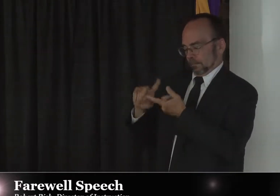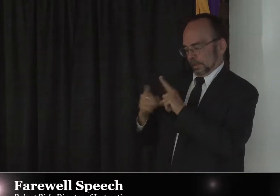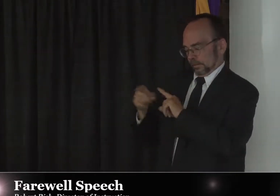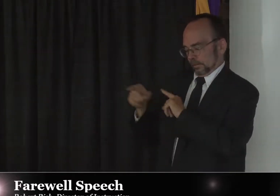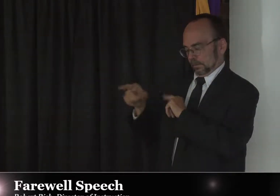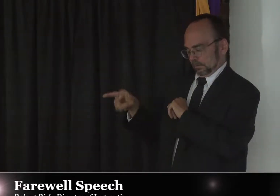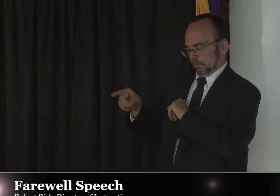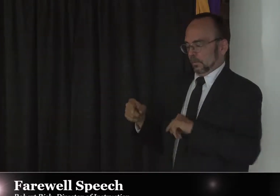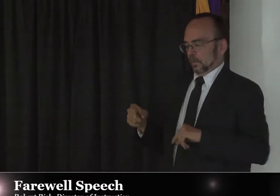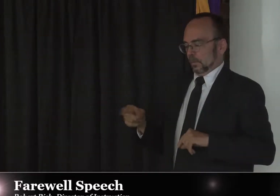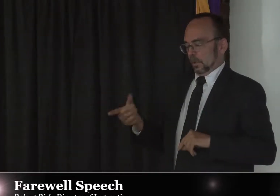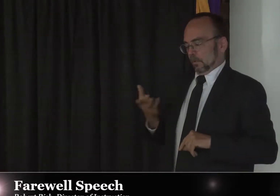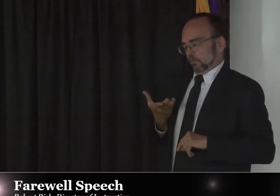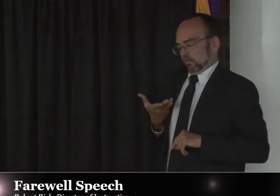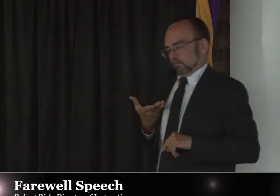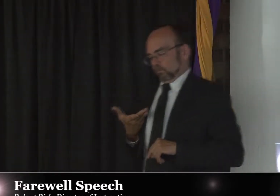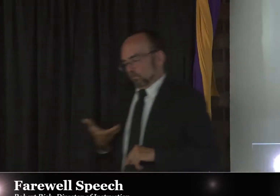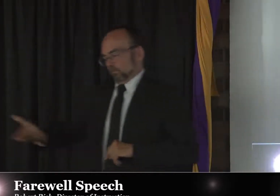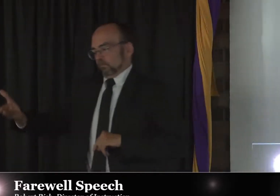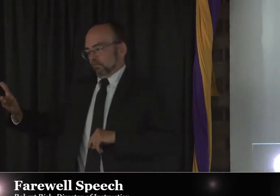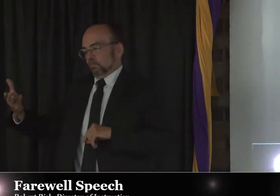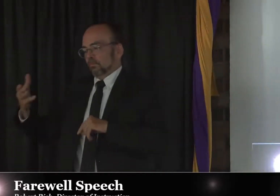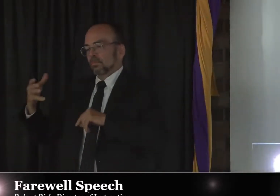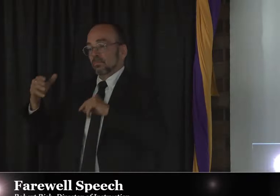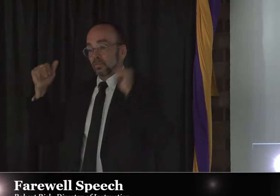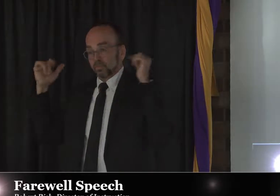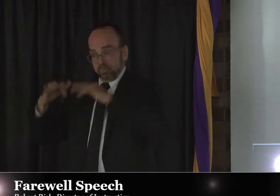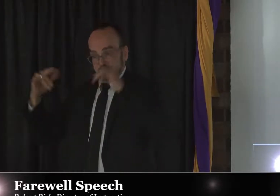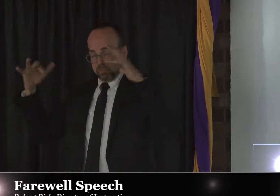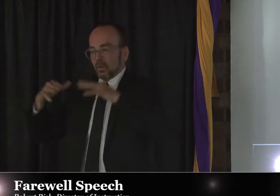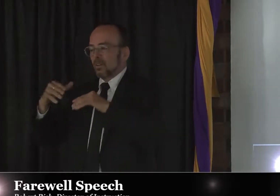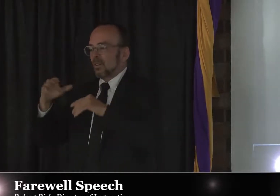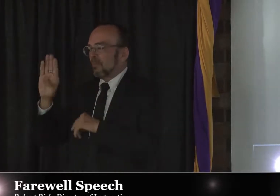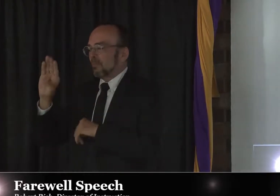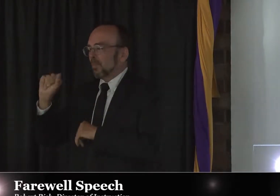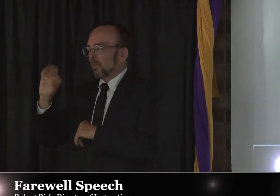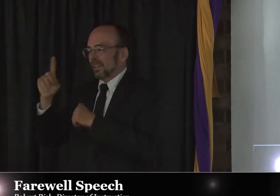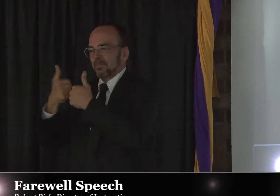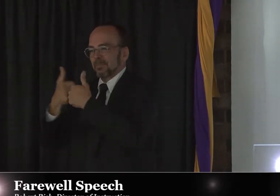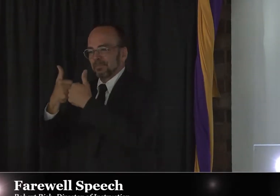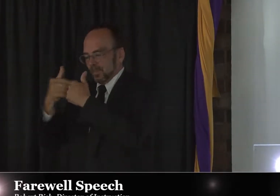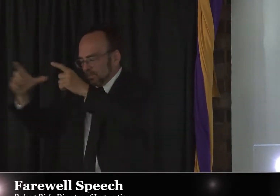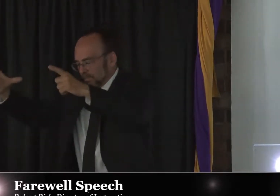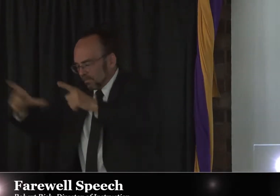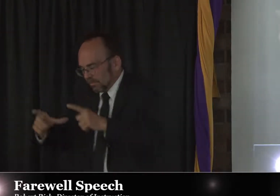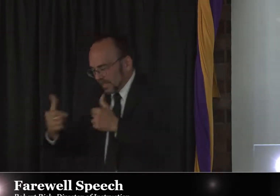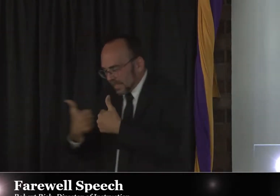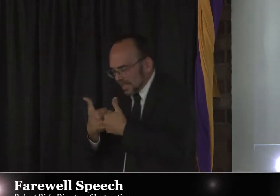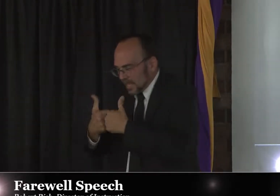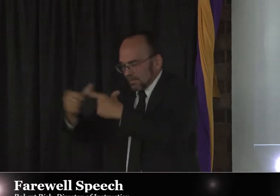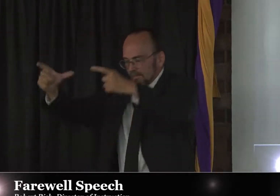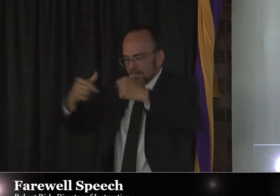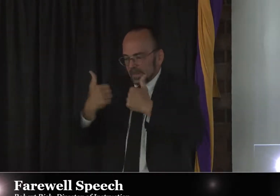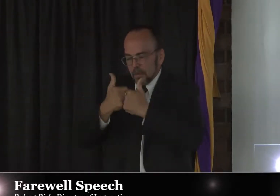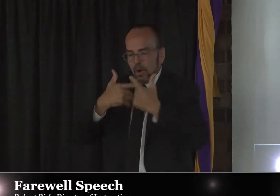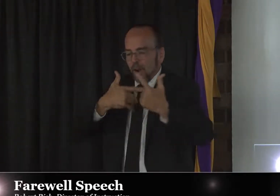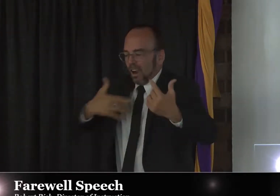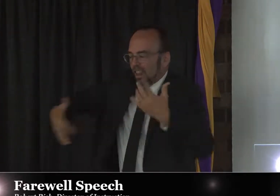had a roommate, a friend. He invited me to go to some gatherings, some board games. We